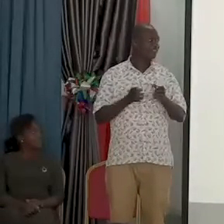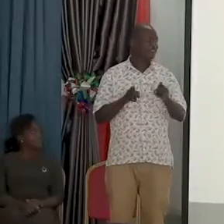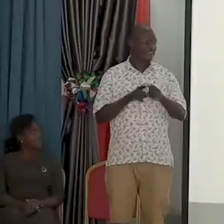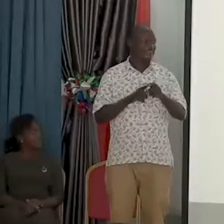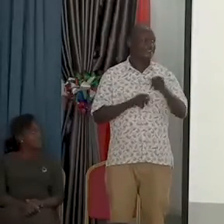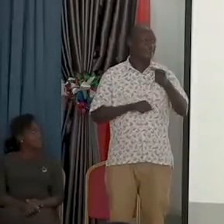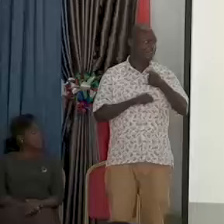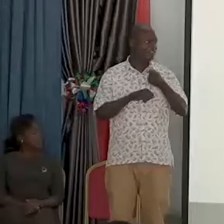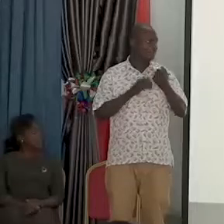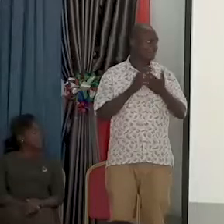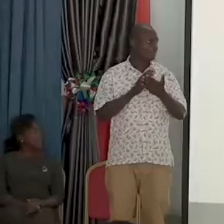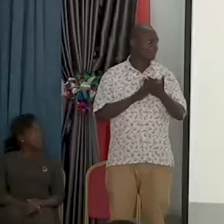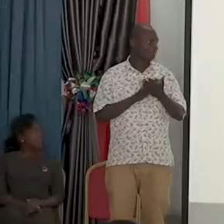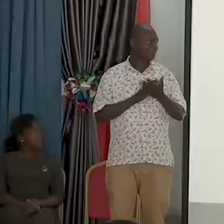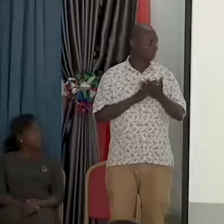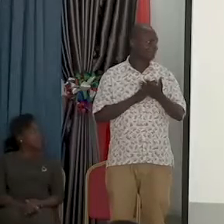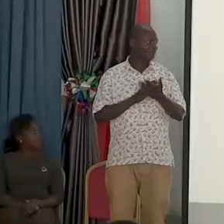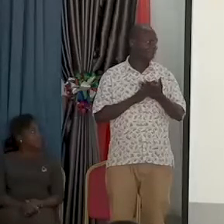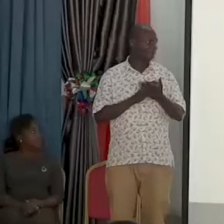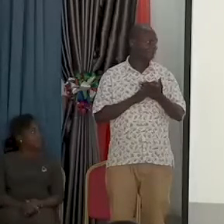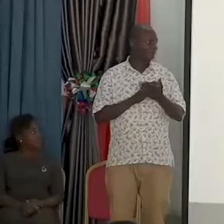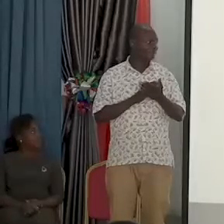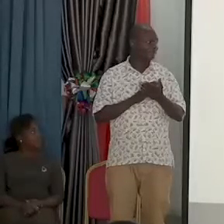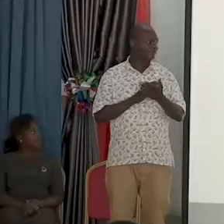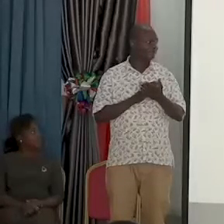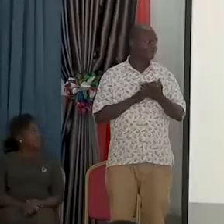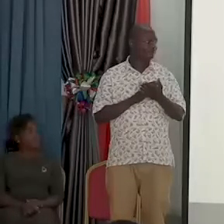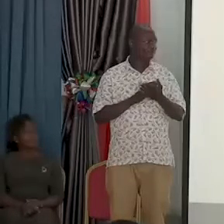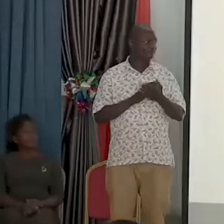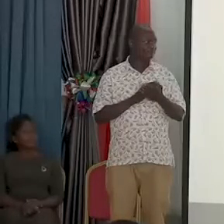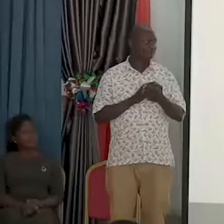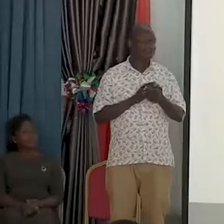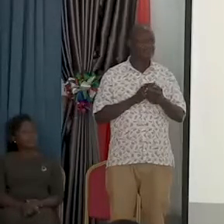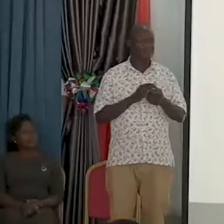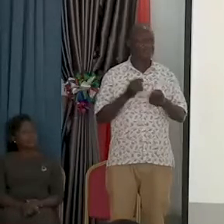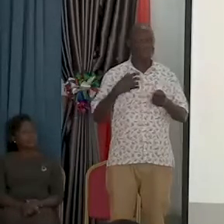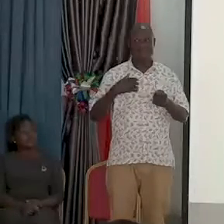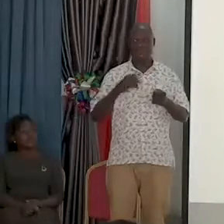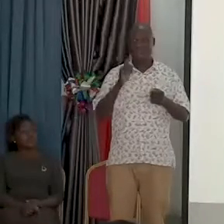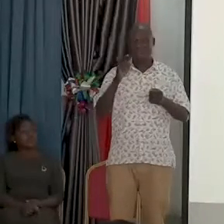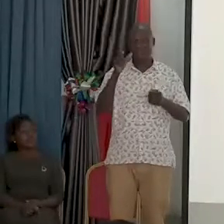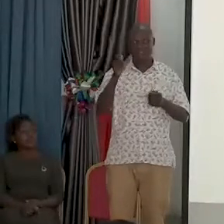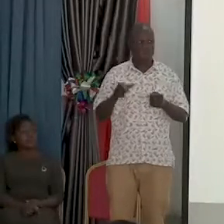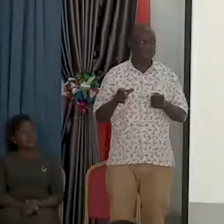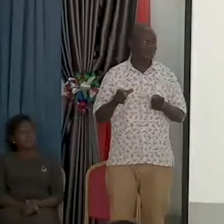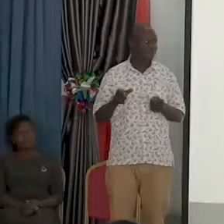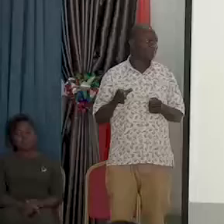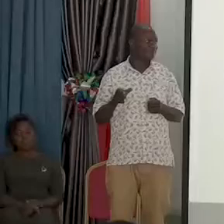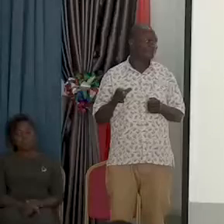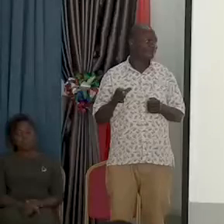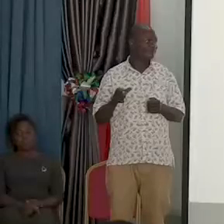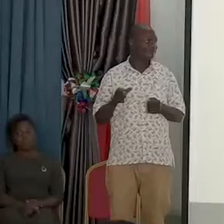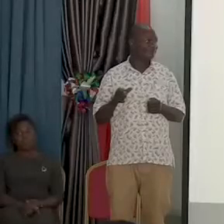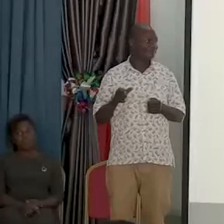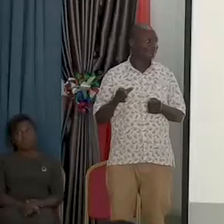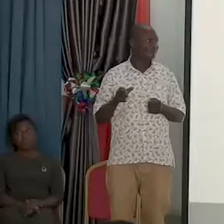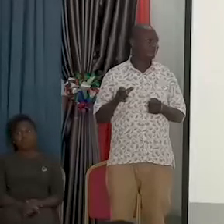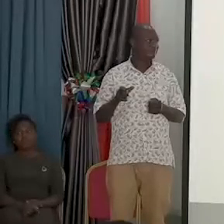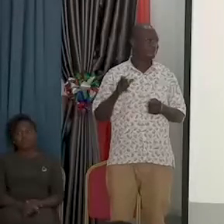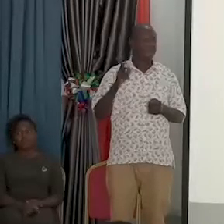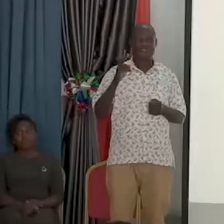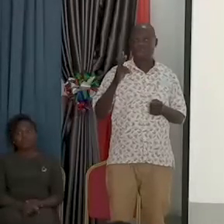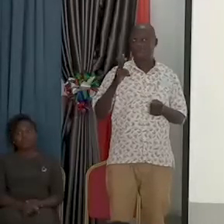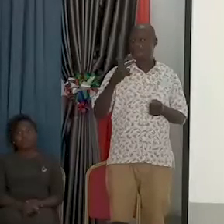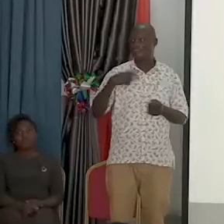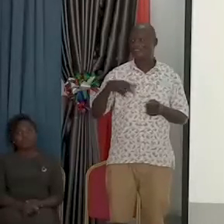program. How many of you are an organization of 1 person? How many of you are an organization